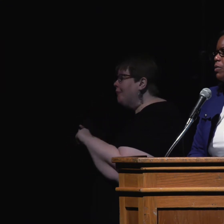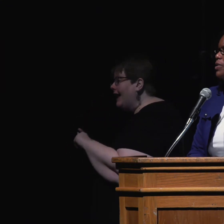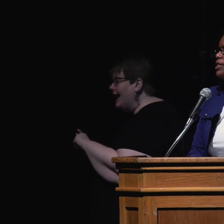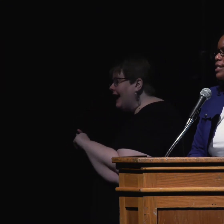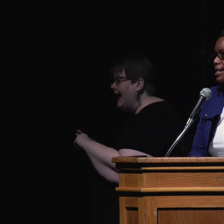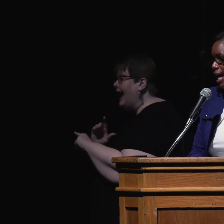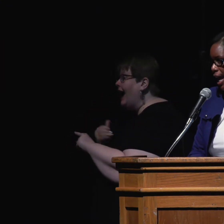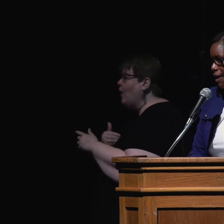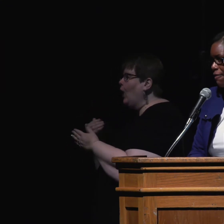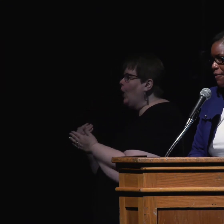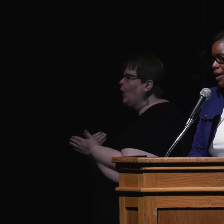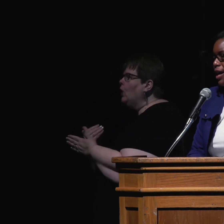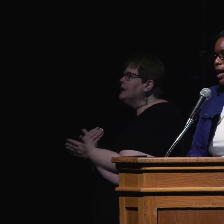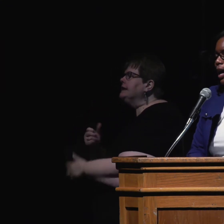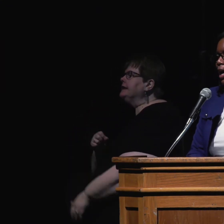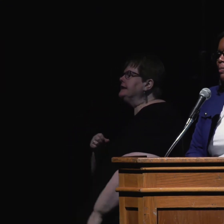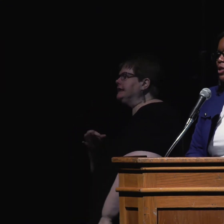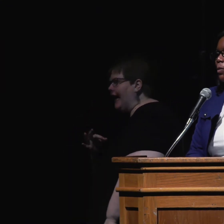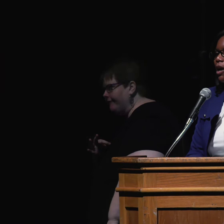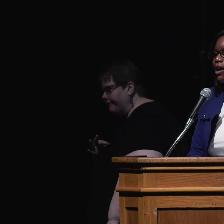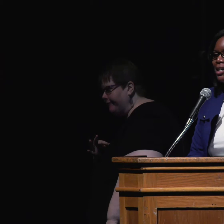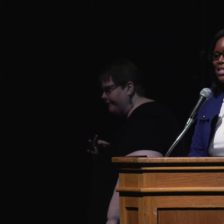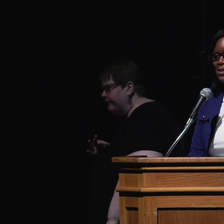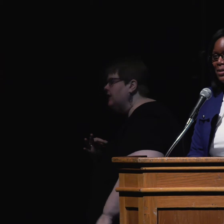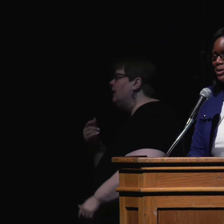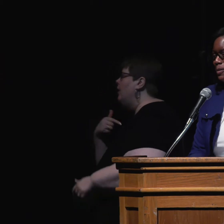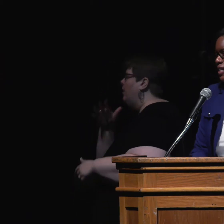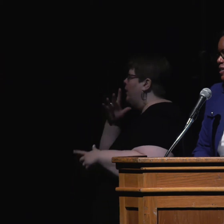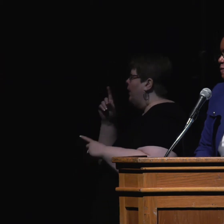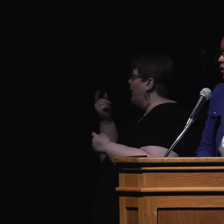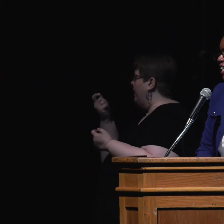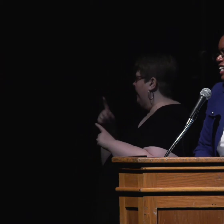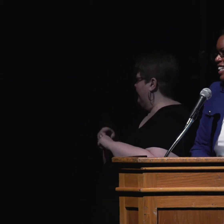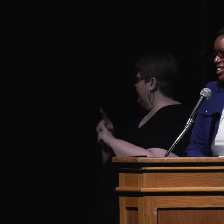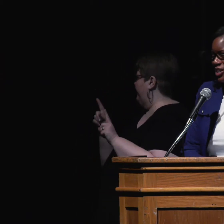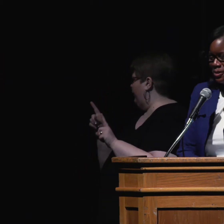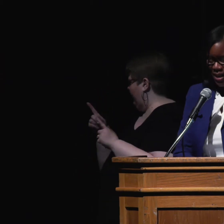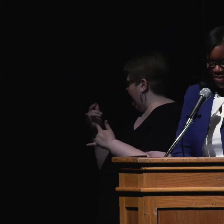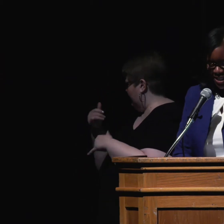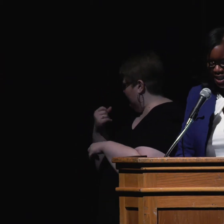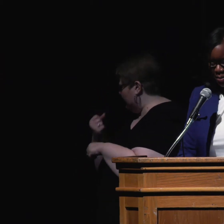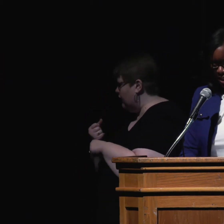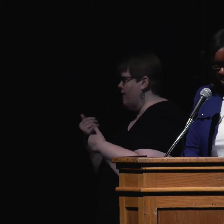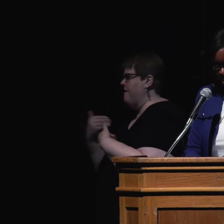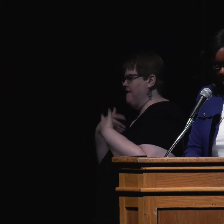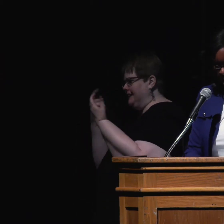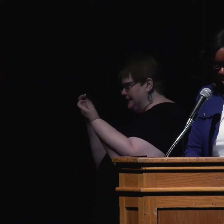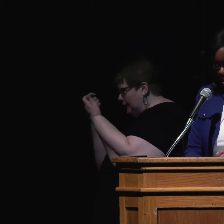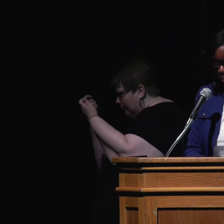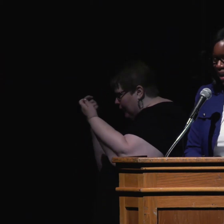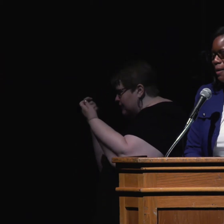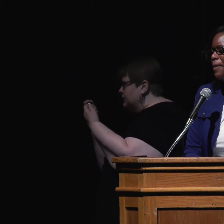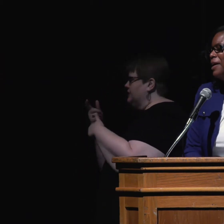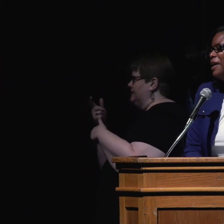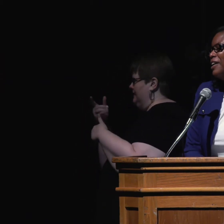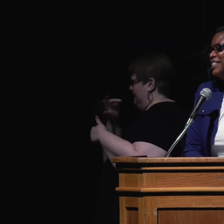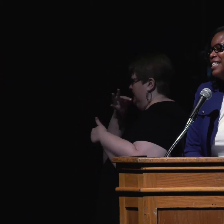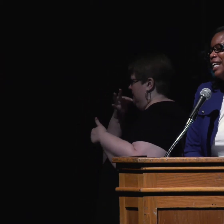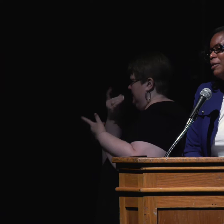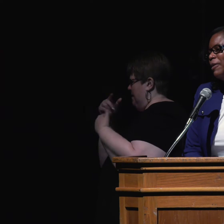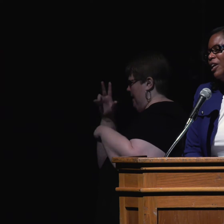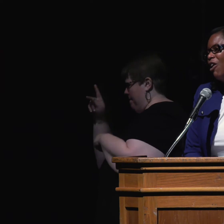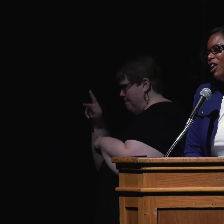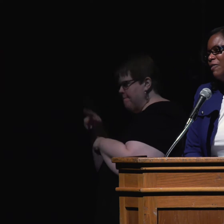our new staff. So we are going to do a little bit different this year. We have a celebration coming up